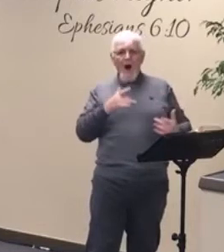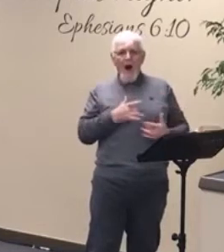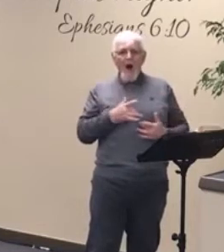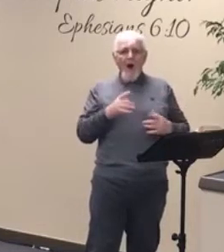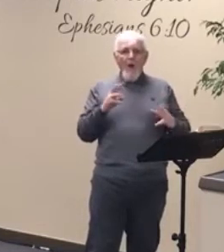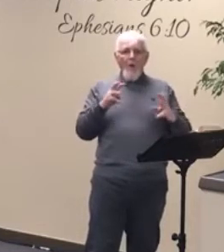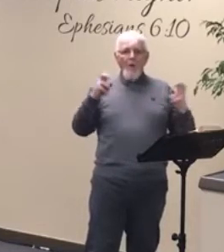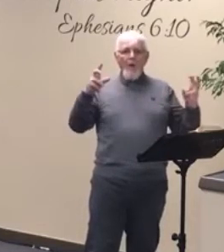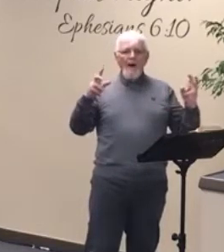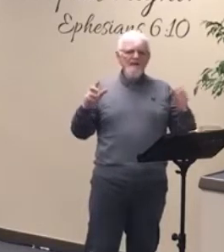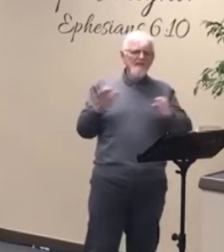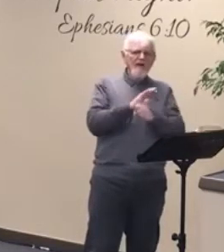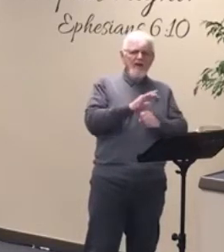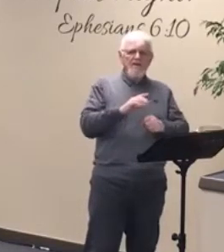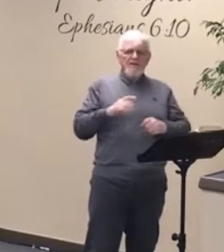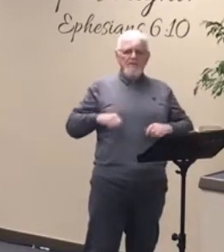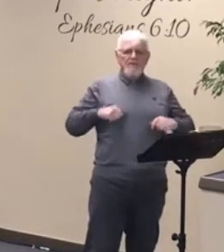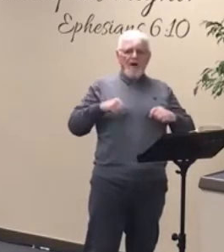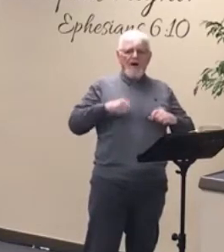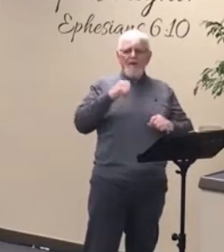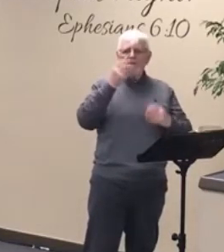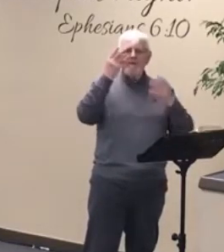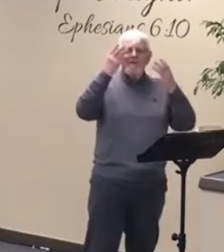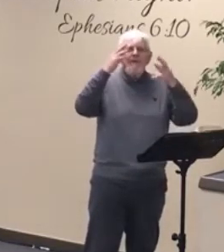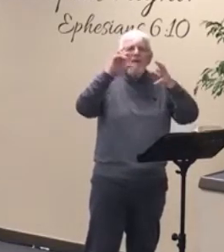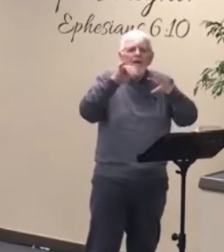was full of pride and I didn't even know it.